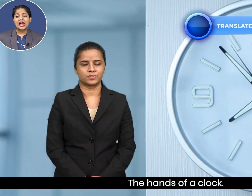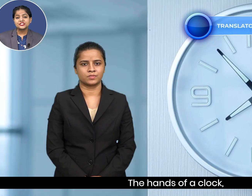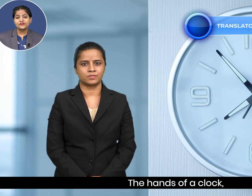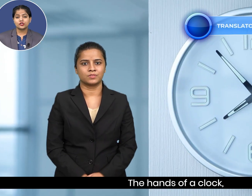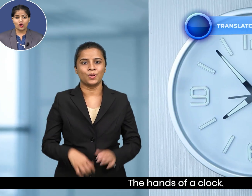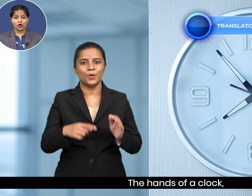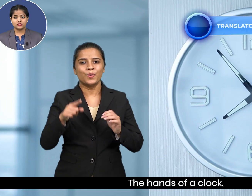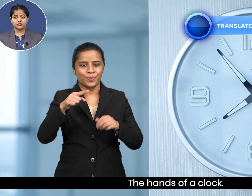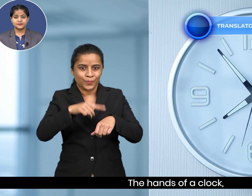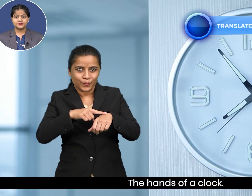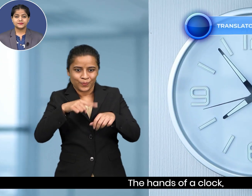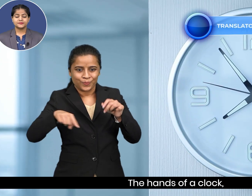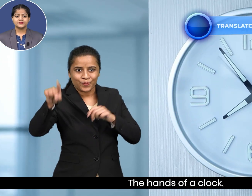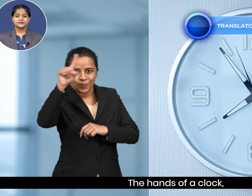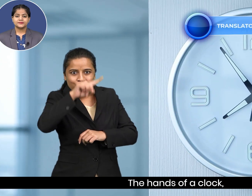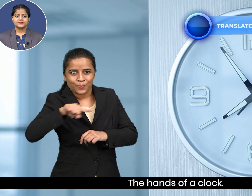The hands of a clock,